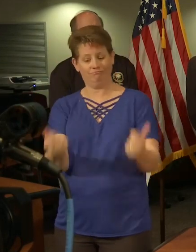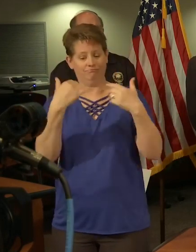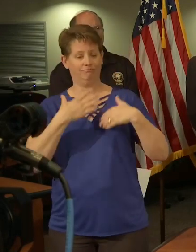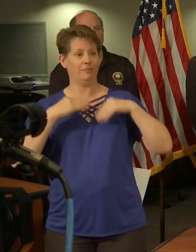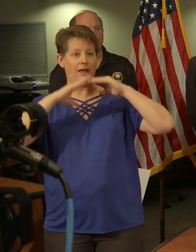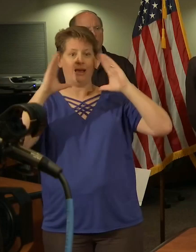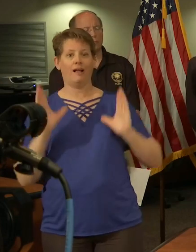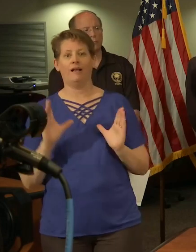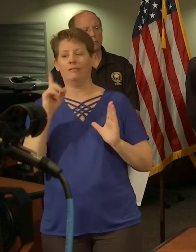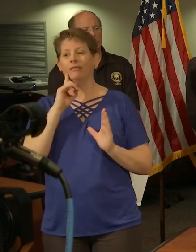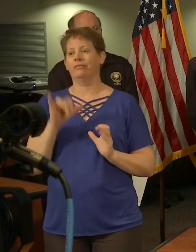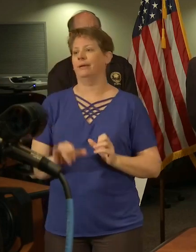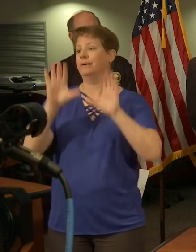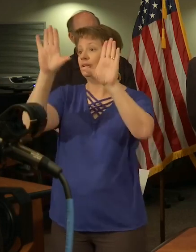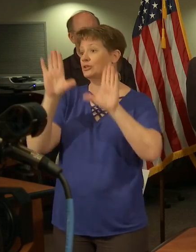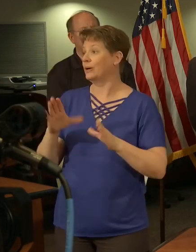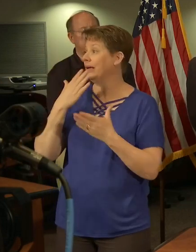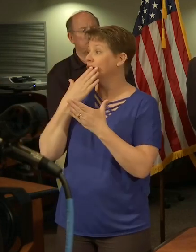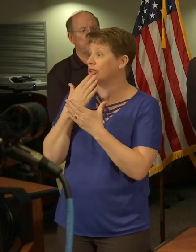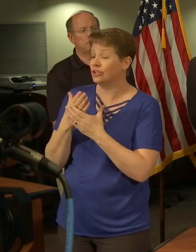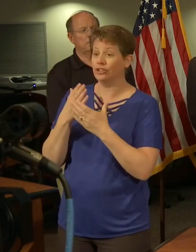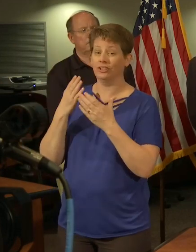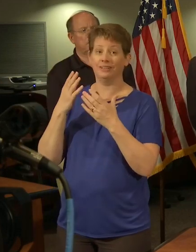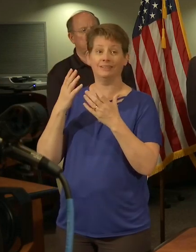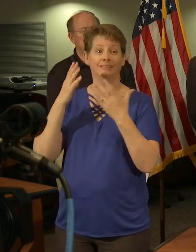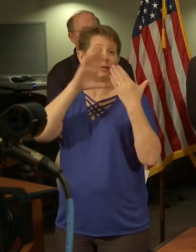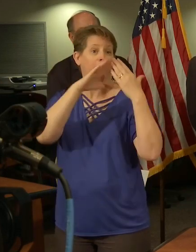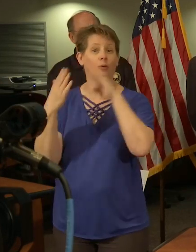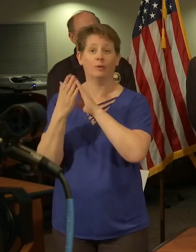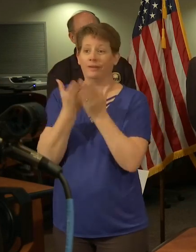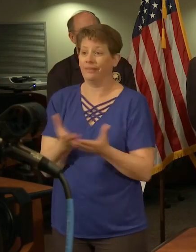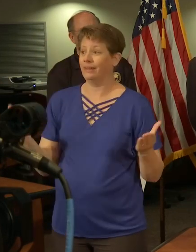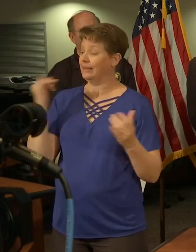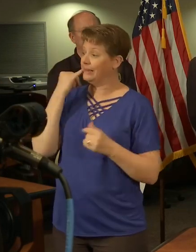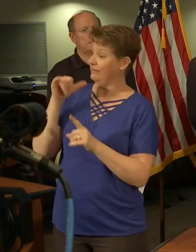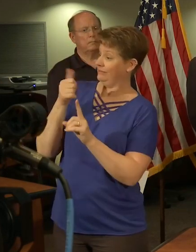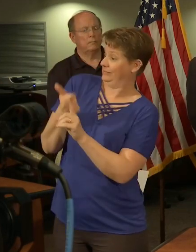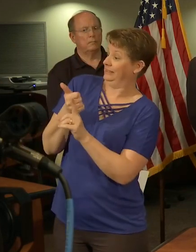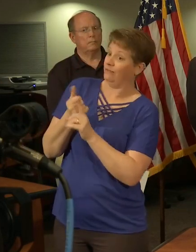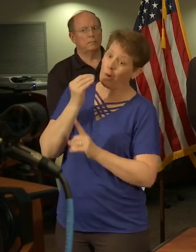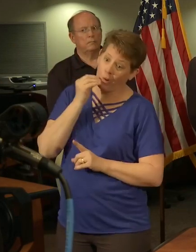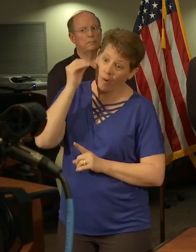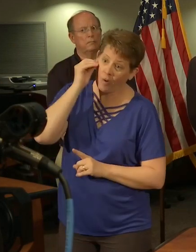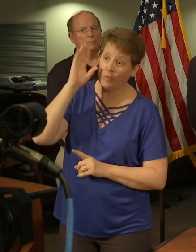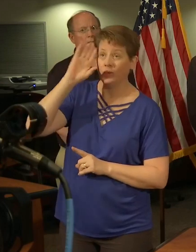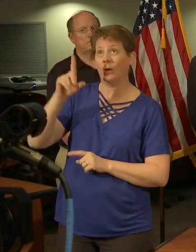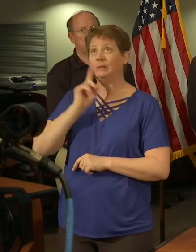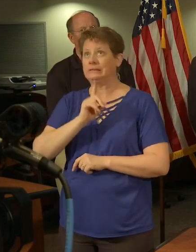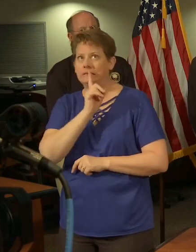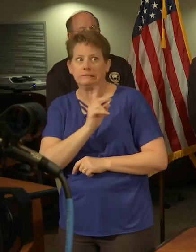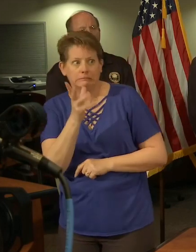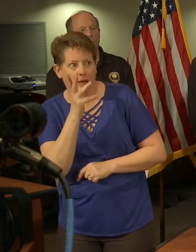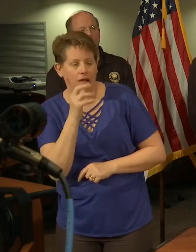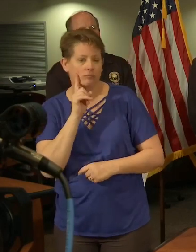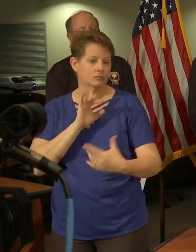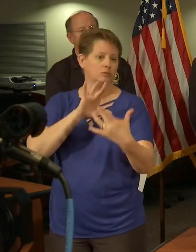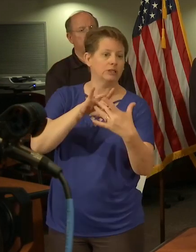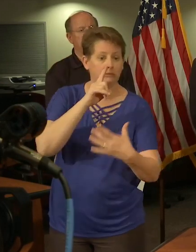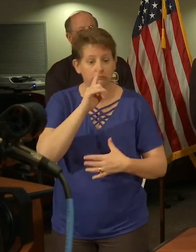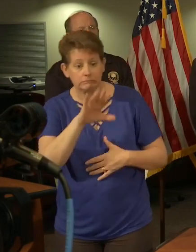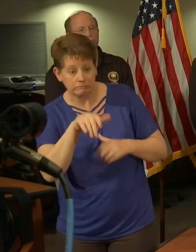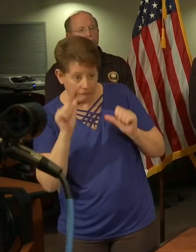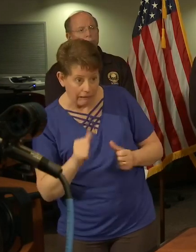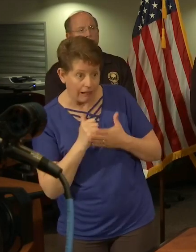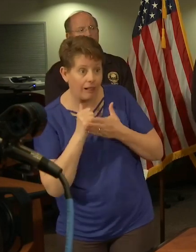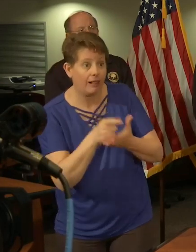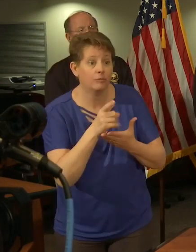house. So I think that would be a great Good Samaritan kind of thing to do now. If you're at home, you know a single mom, reach out and say, could I help